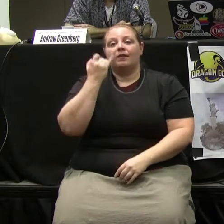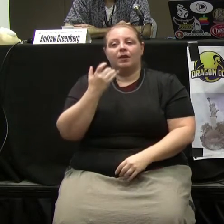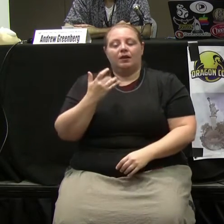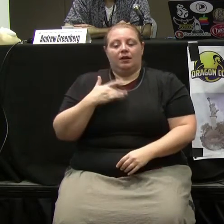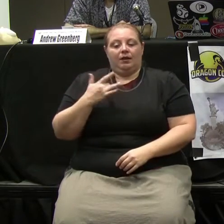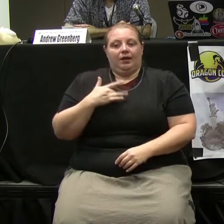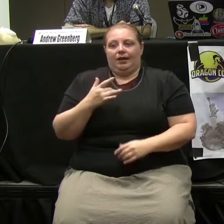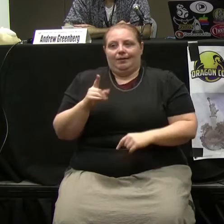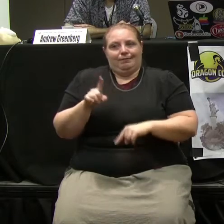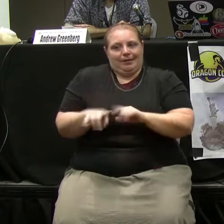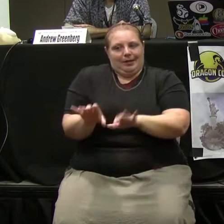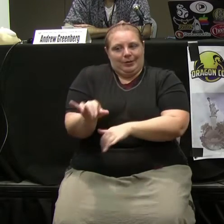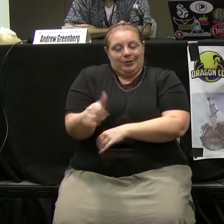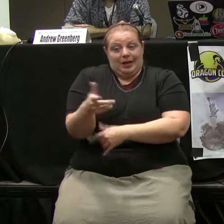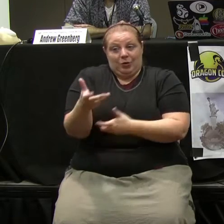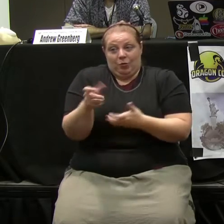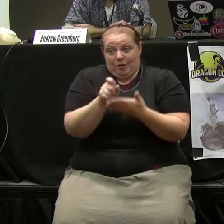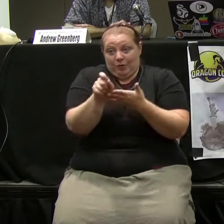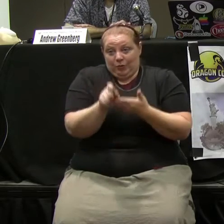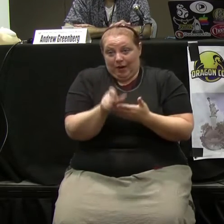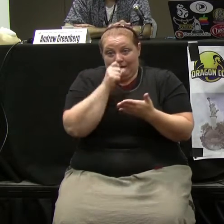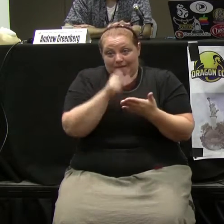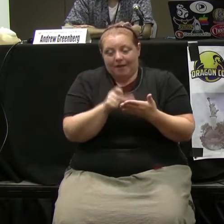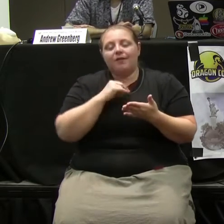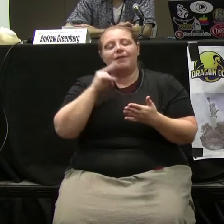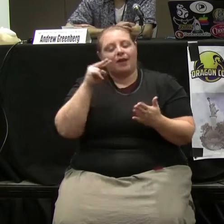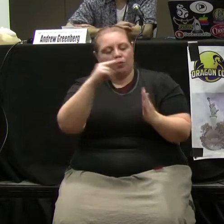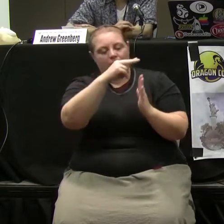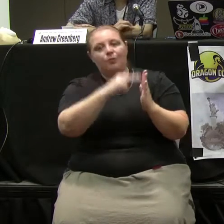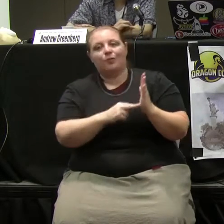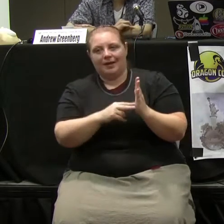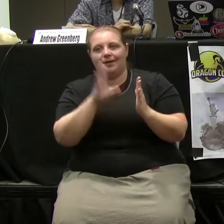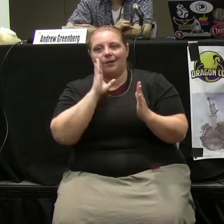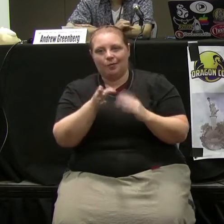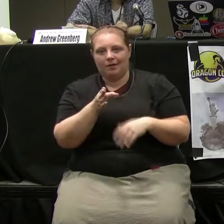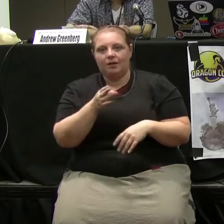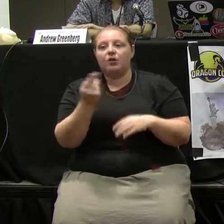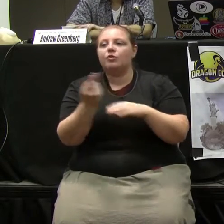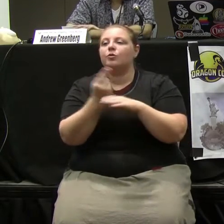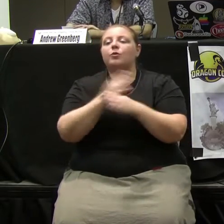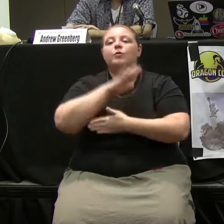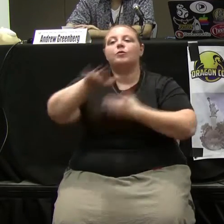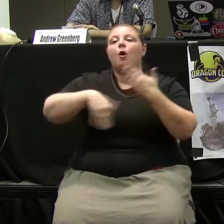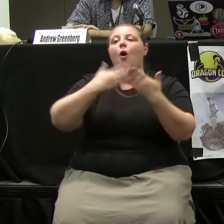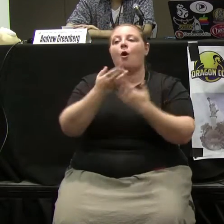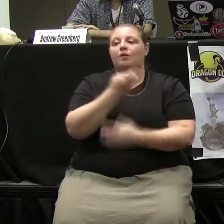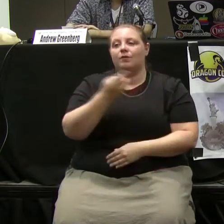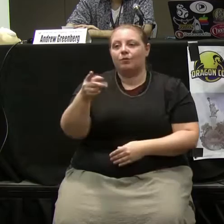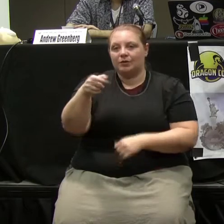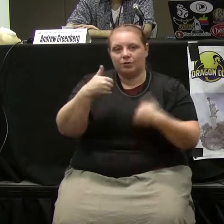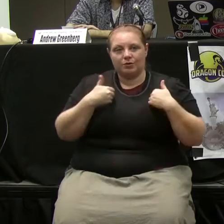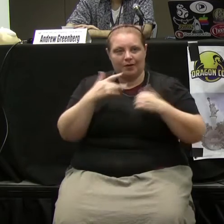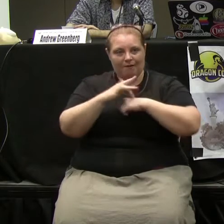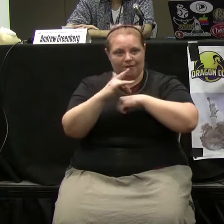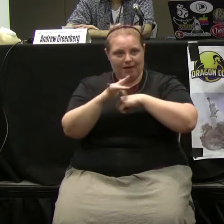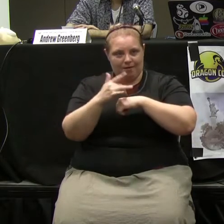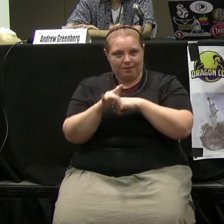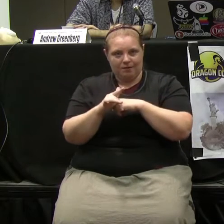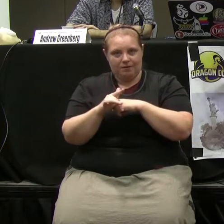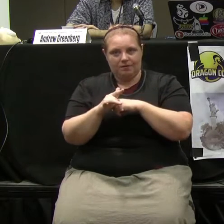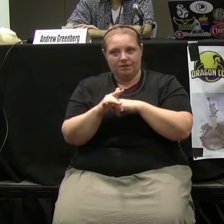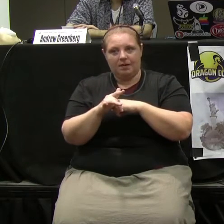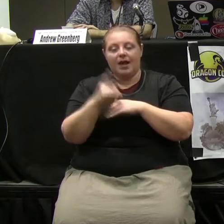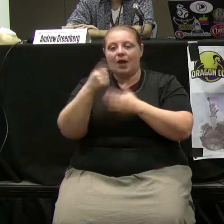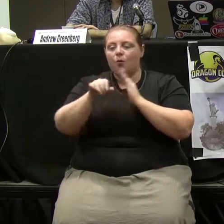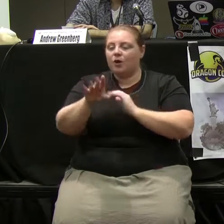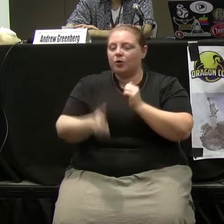like that's your strength and you want to write a letter, they'll listen to that as well. And so use all of the resources that you have available to you and use the one that you